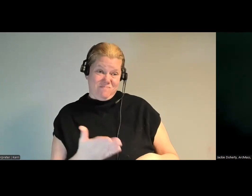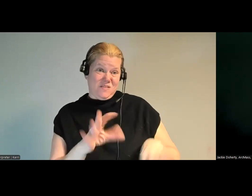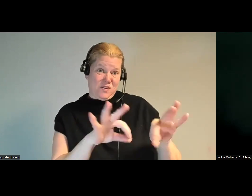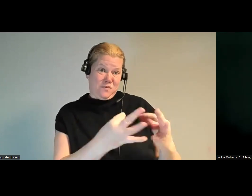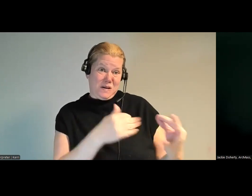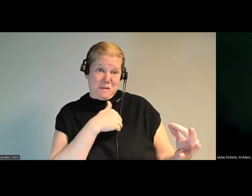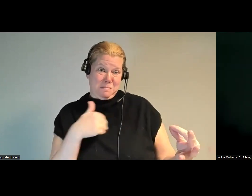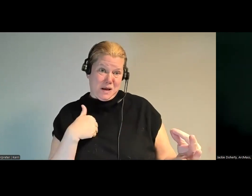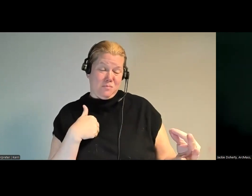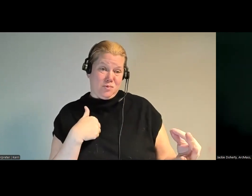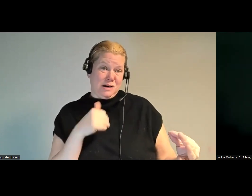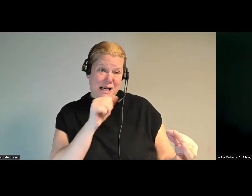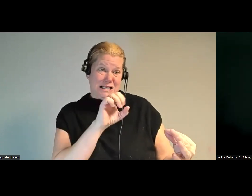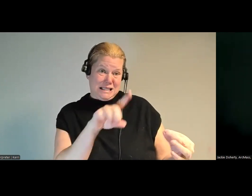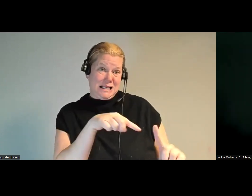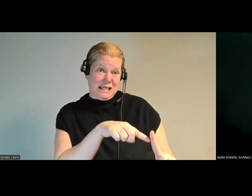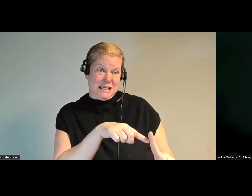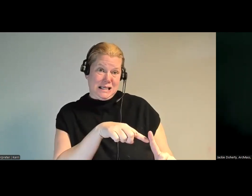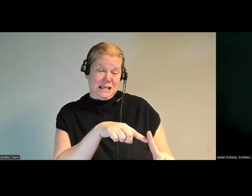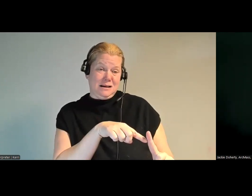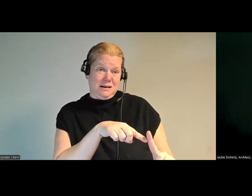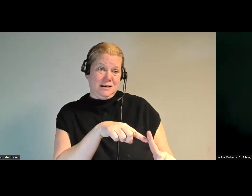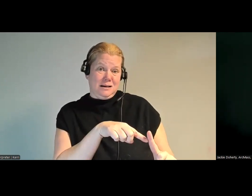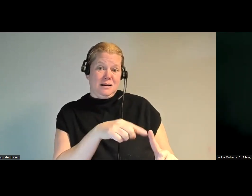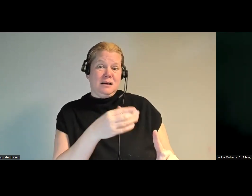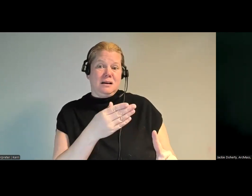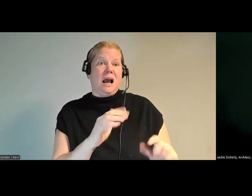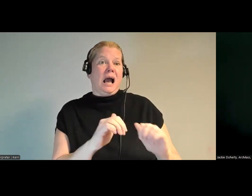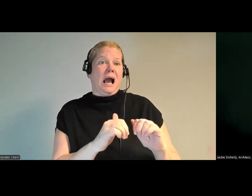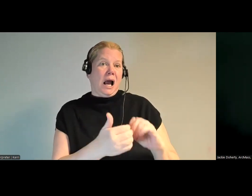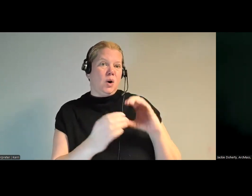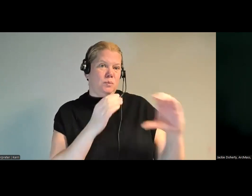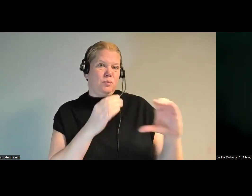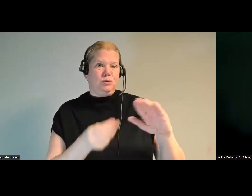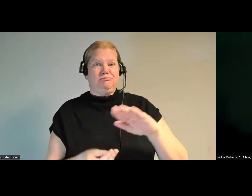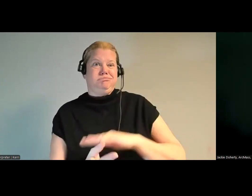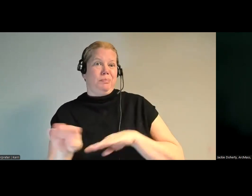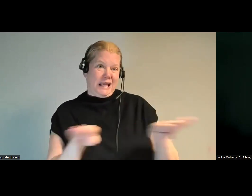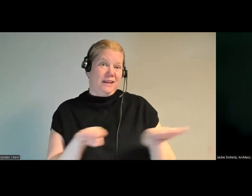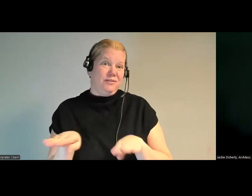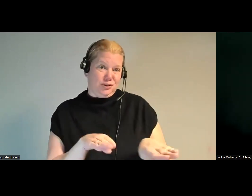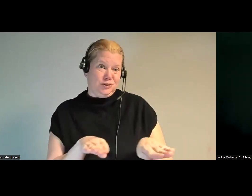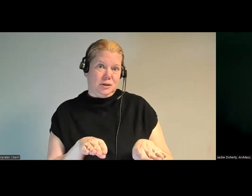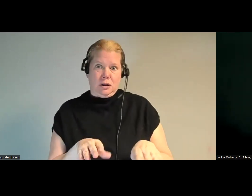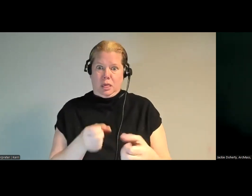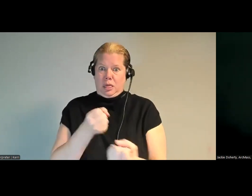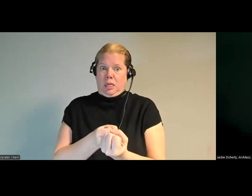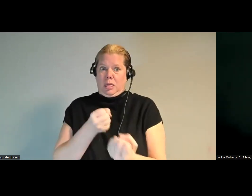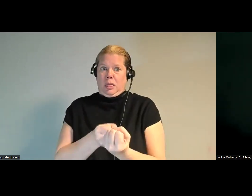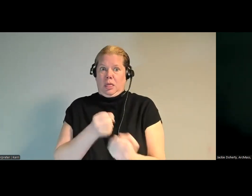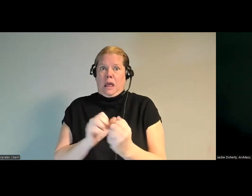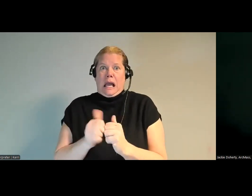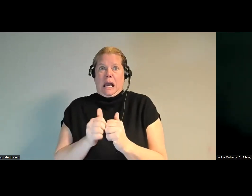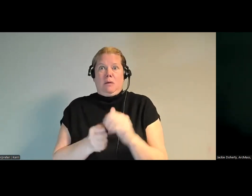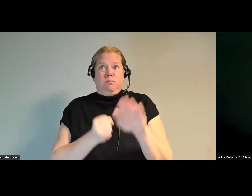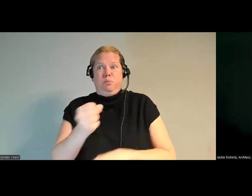who is profoundly autistic, they might demonstrate behaviors that are very difficult to support in a day program